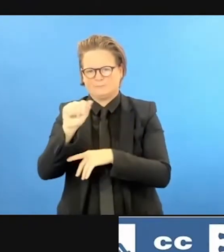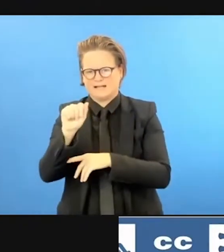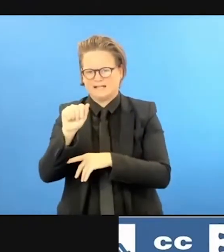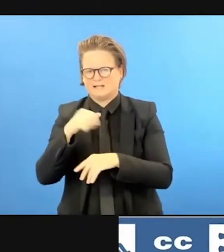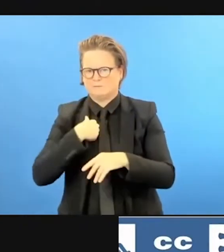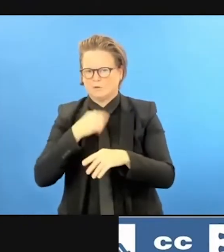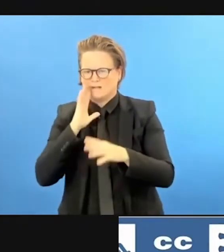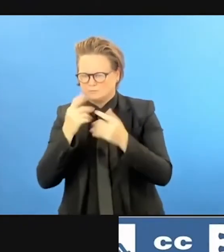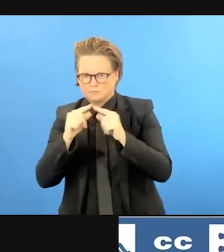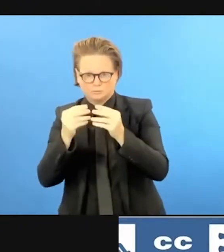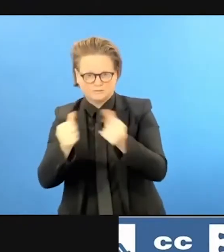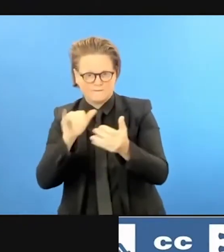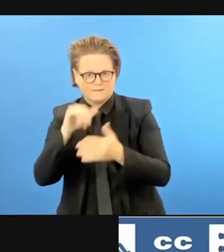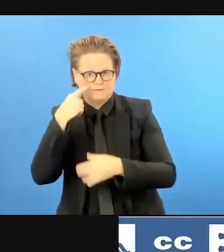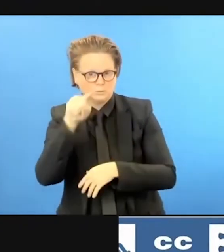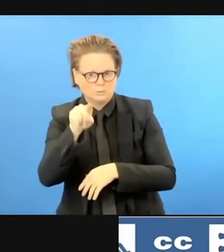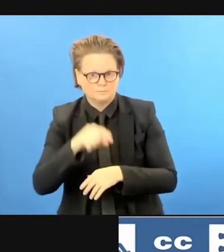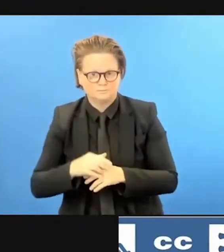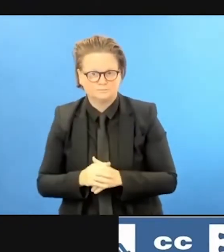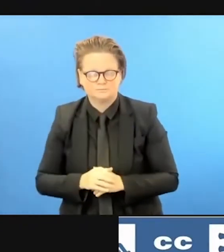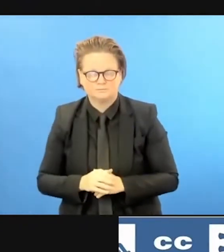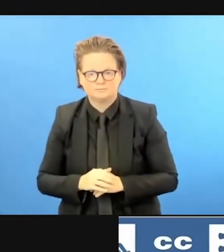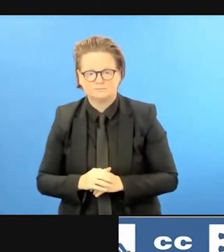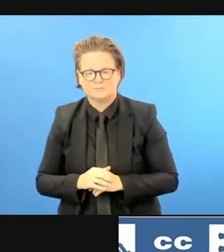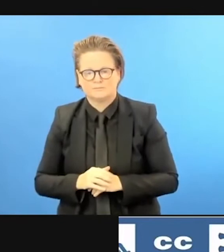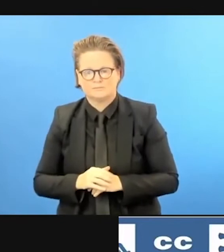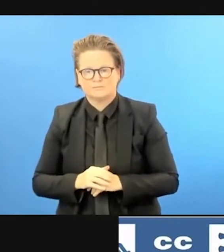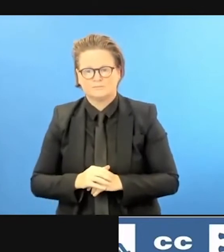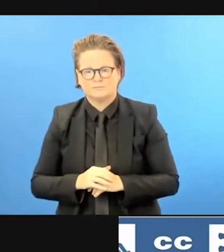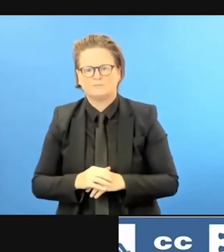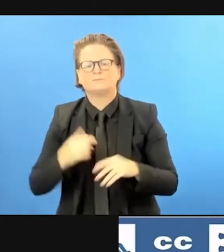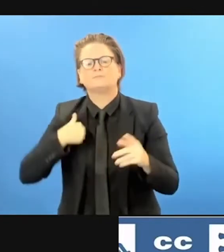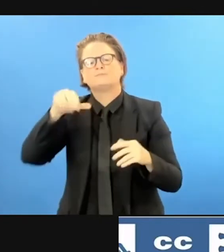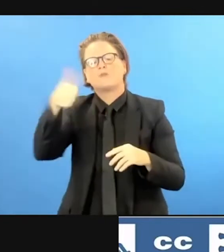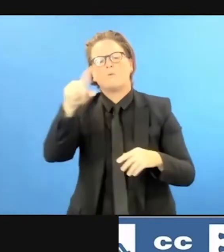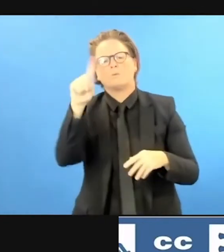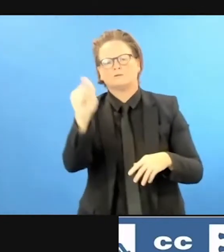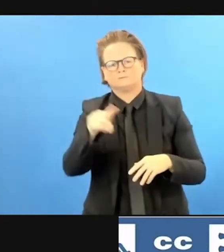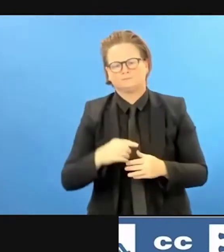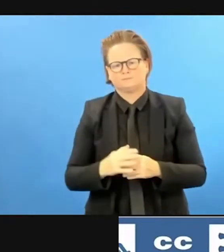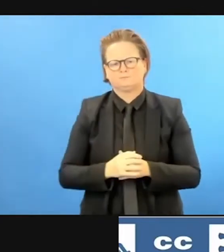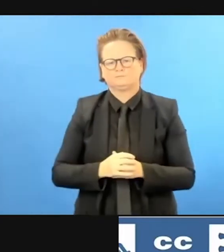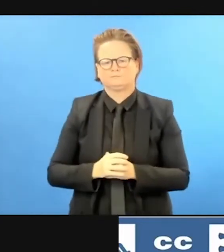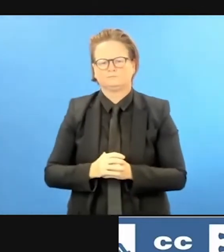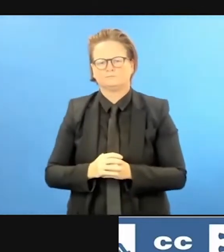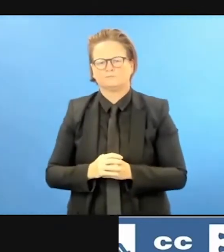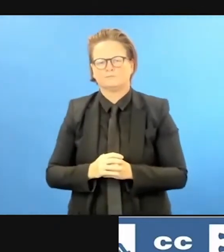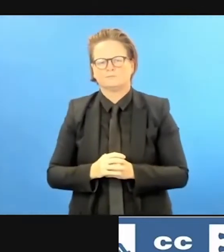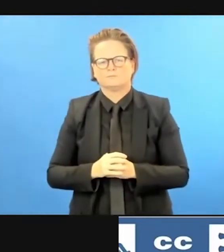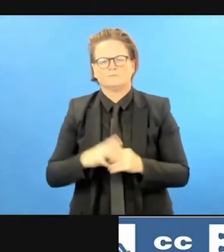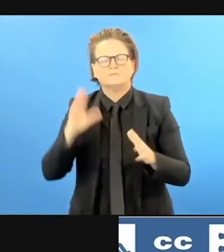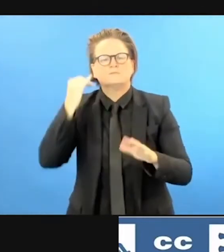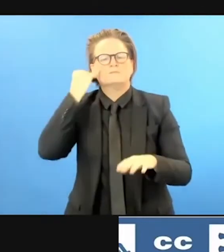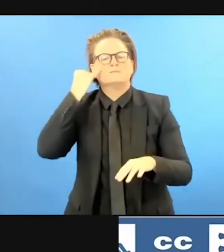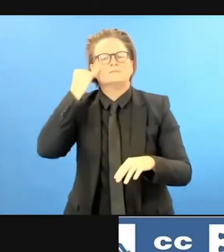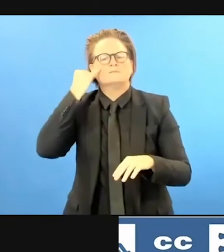that appeared in the chat: does it matter if a person with disabilities is not eligible for this regularly for paratransit,